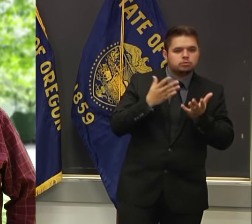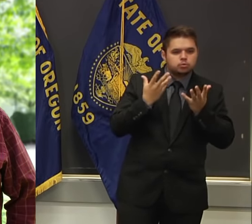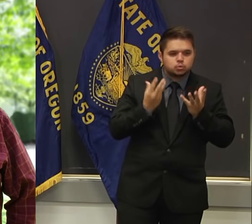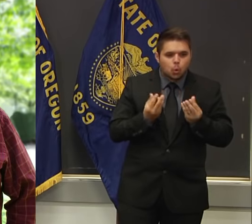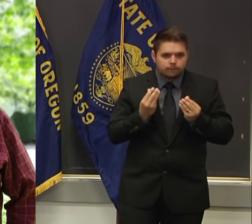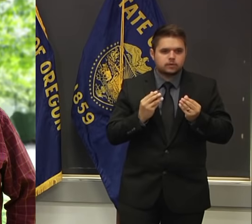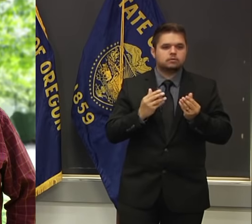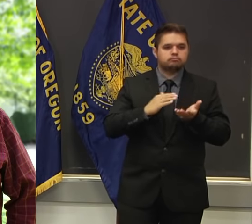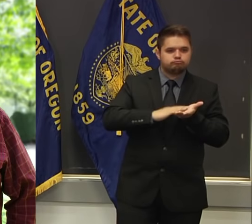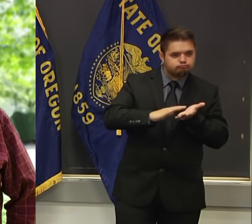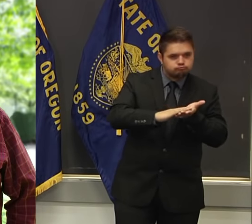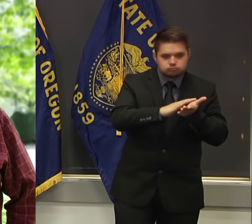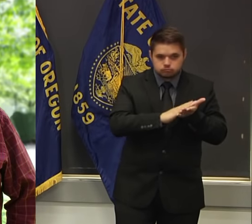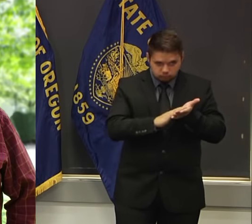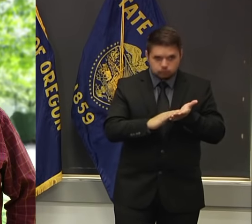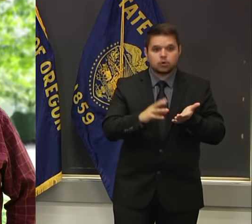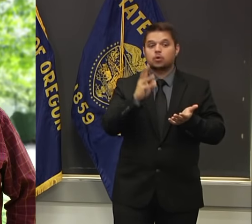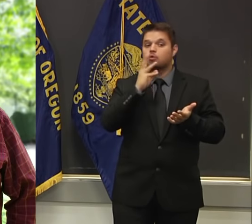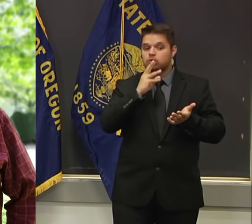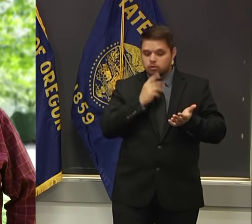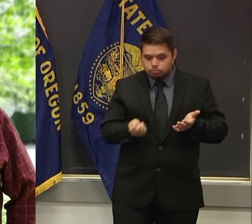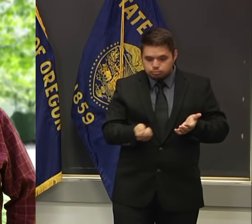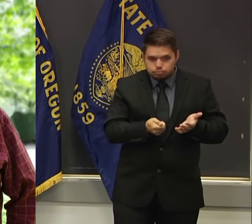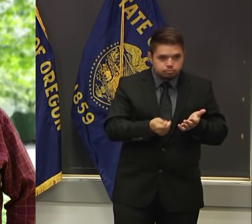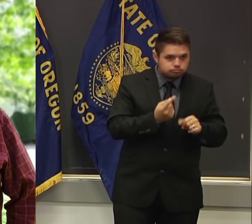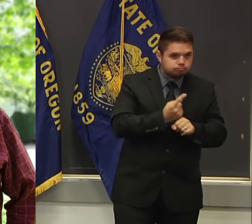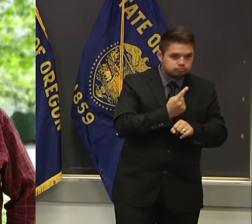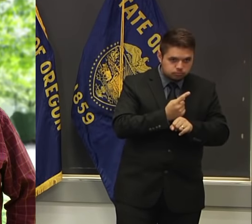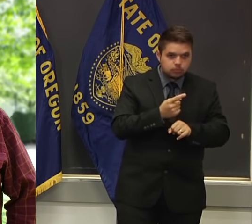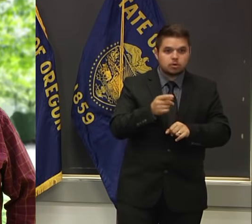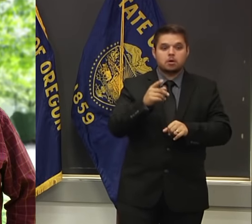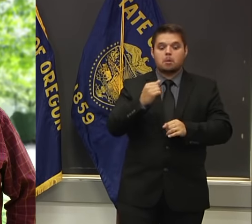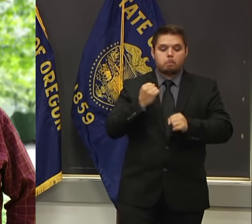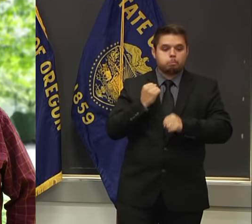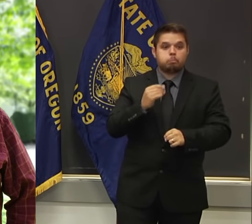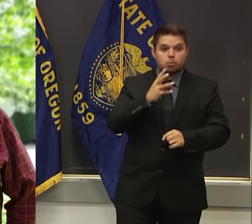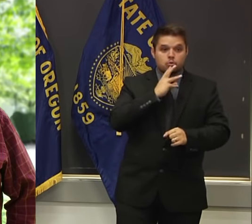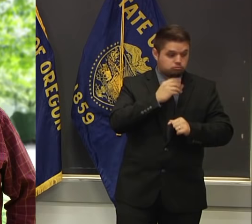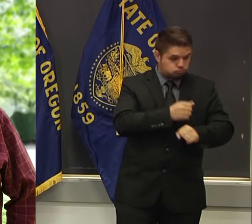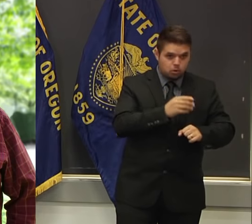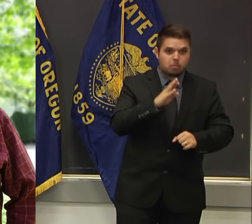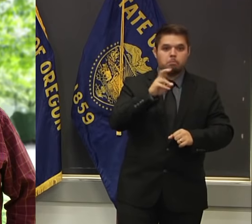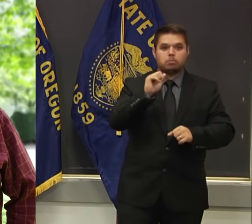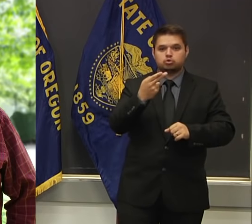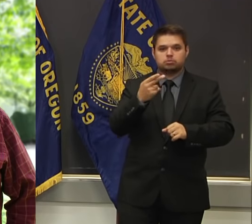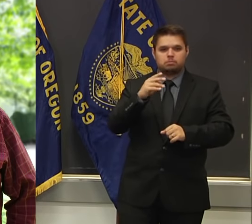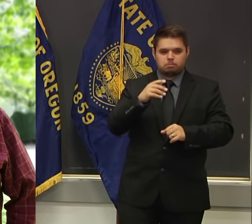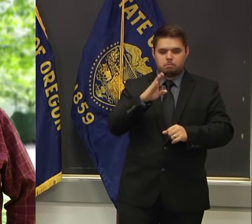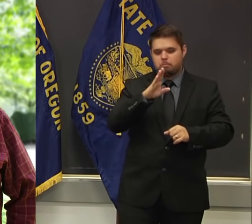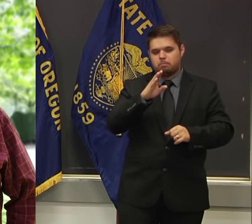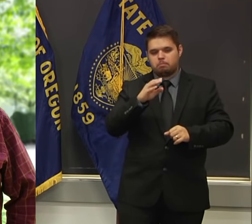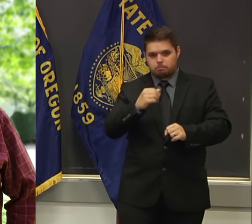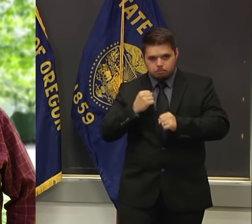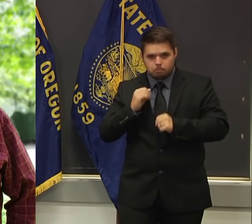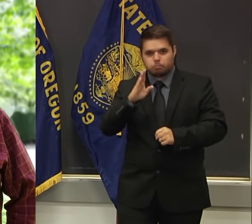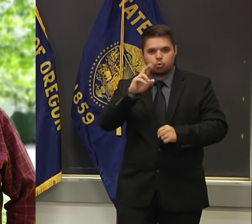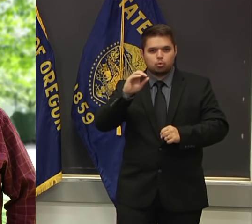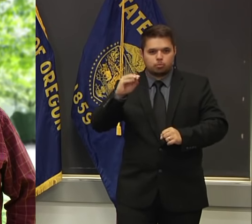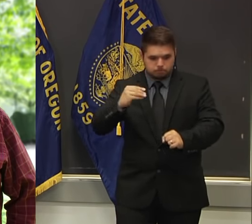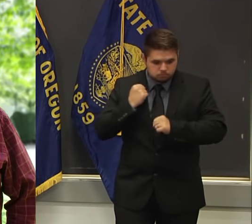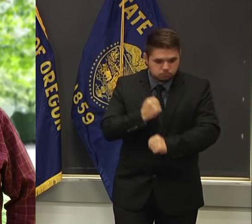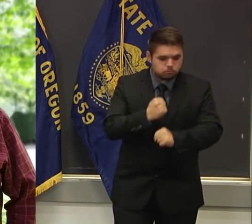use a push broom because that'll help you avoid stirring up quite as much dust, and it'll focus more on keeping a